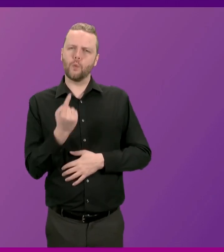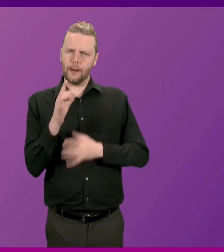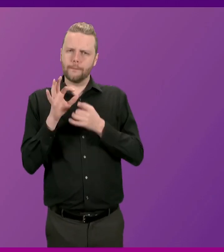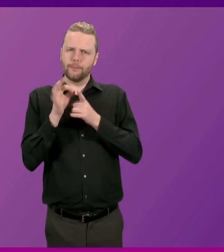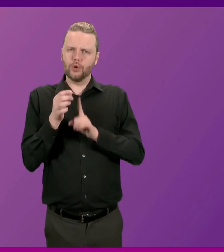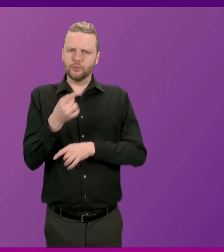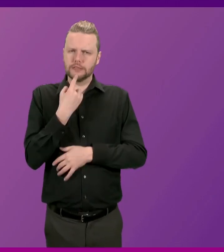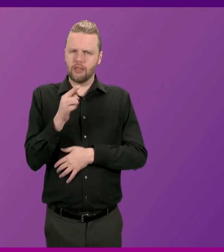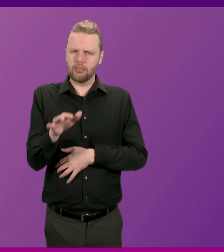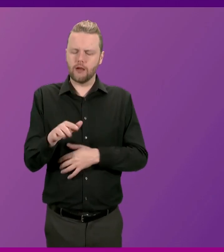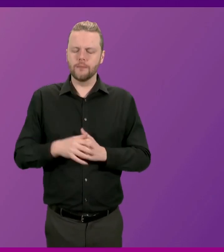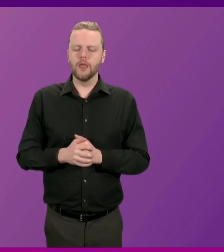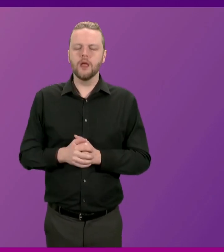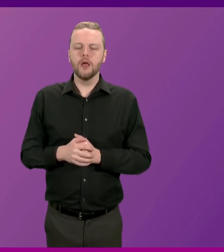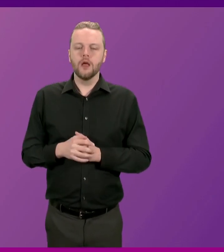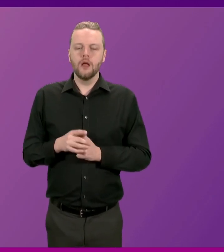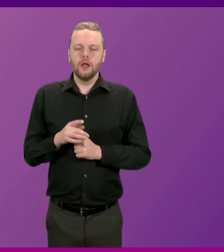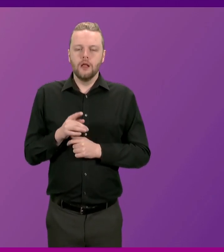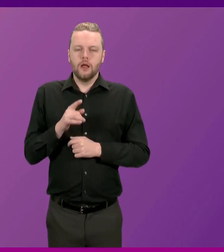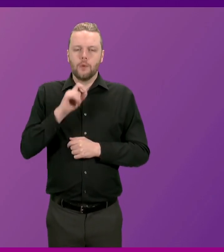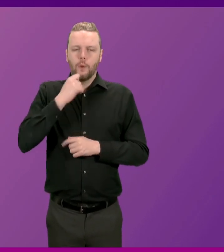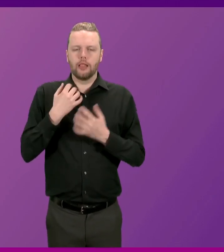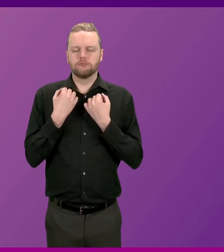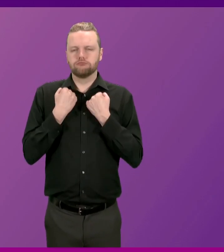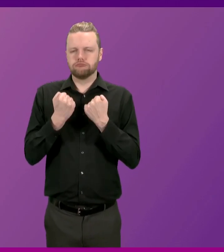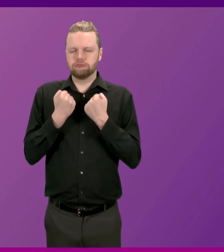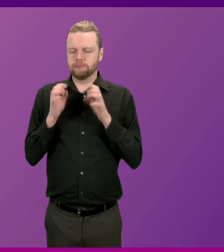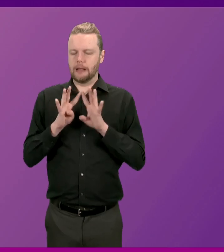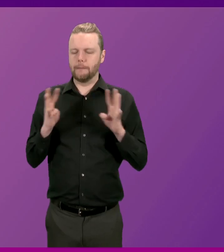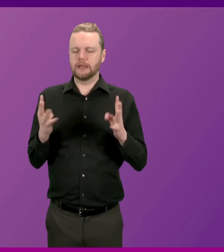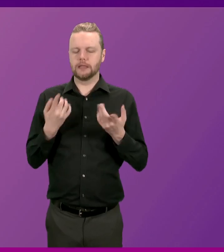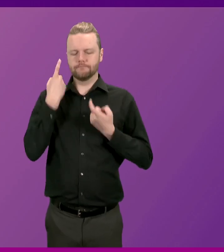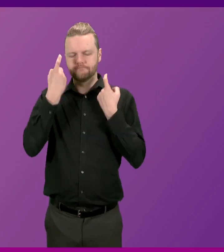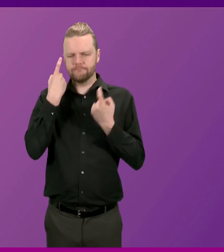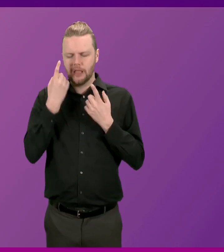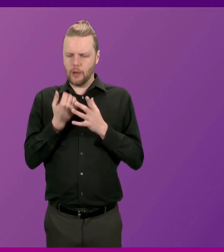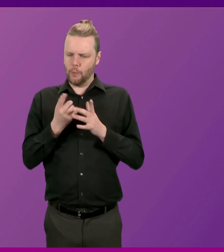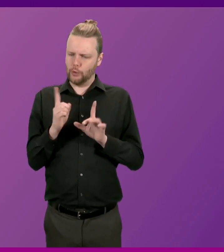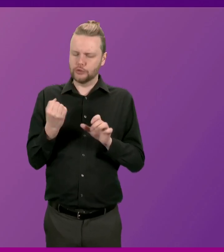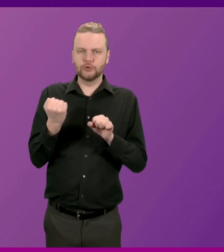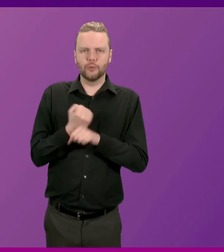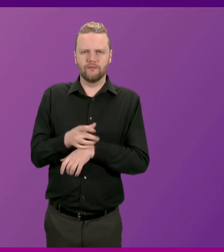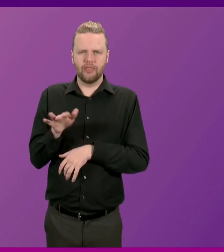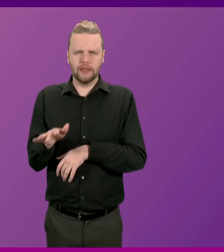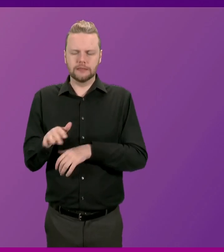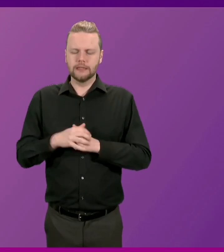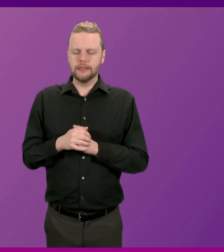there, I think we'll I think reflect as a committee how to what we can do about this